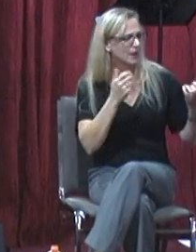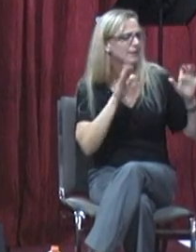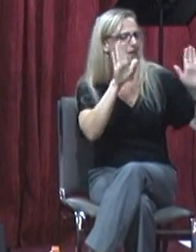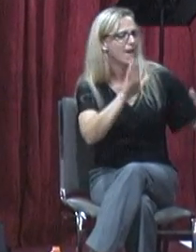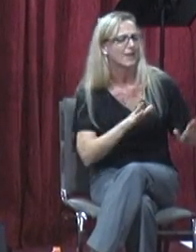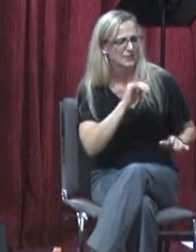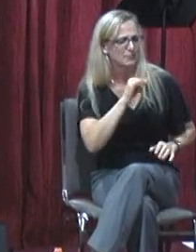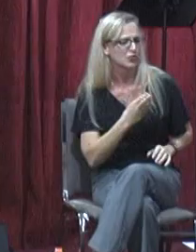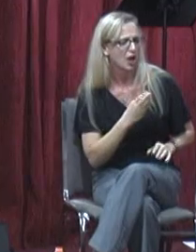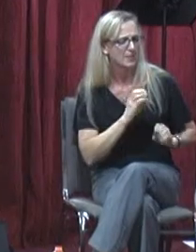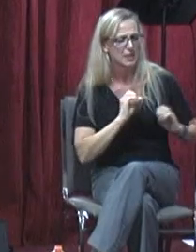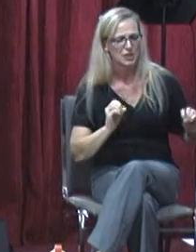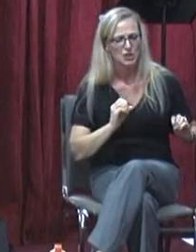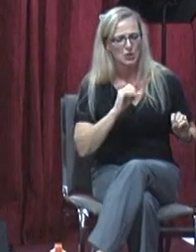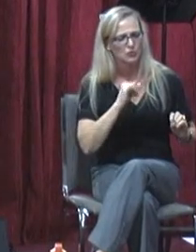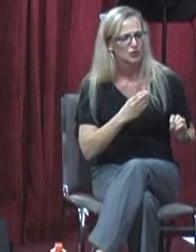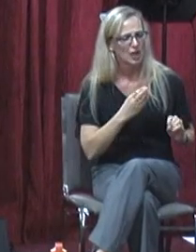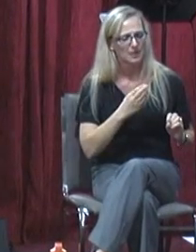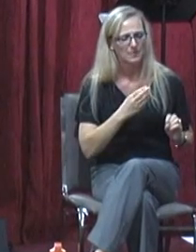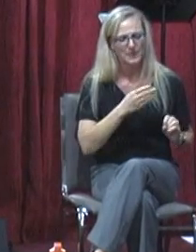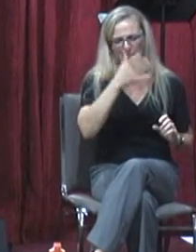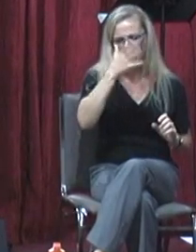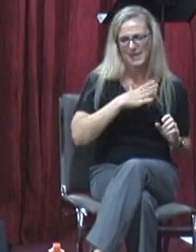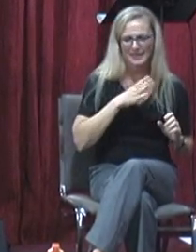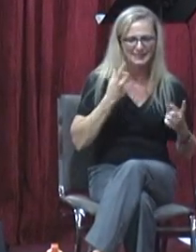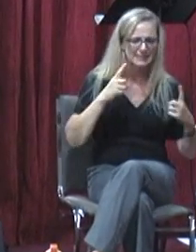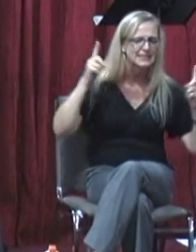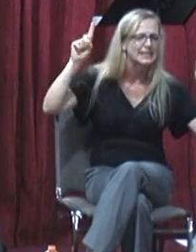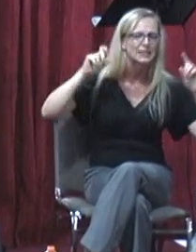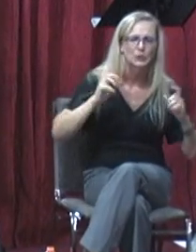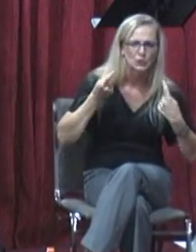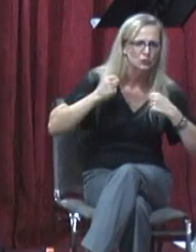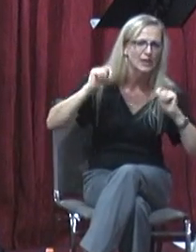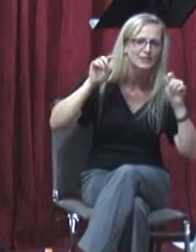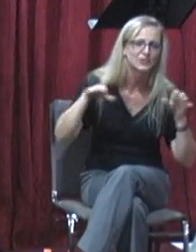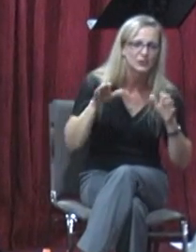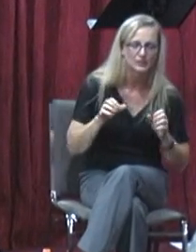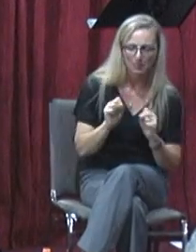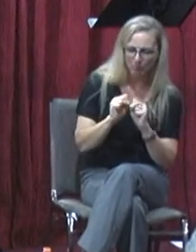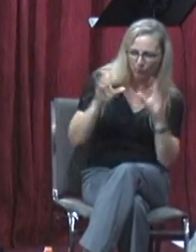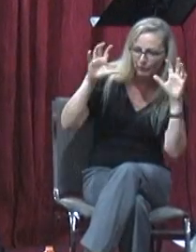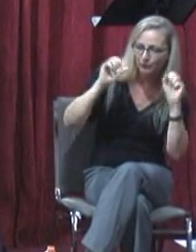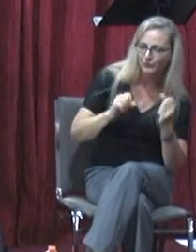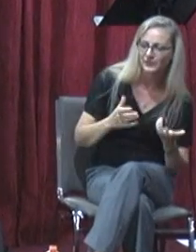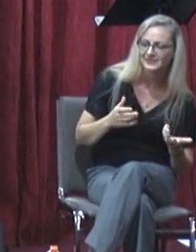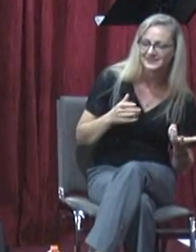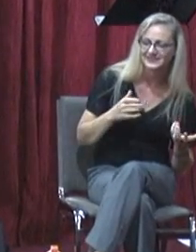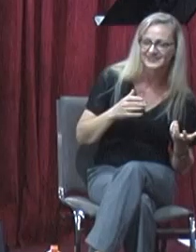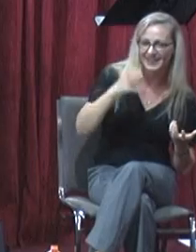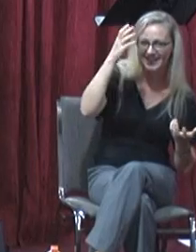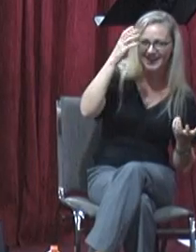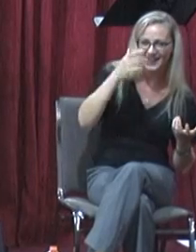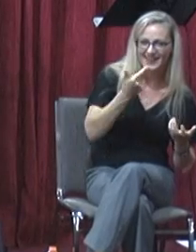job that no man has ever succeeded at or has ever attempted to do. Poof, said the genie, you're a housewife.